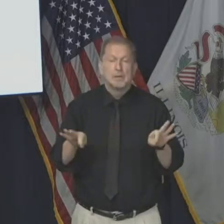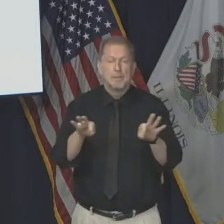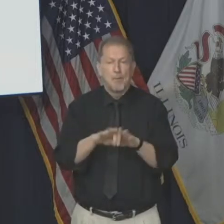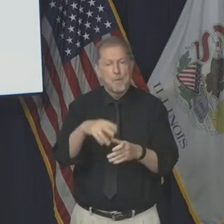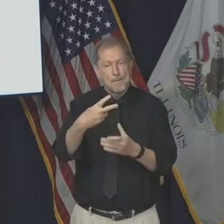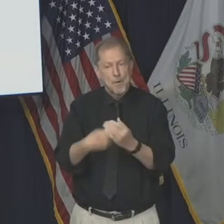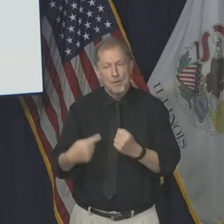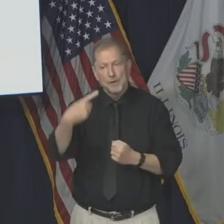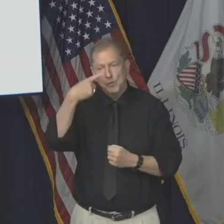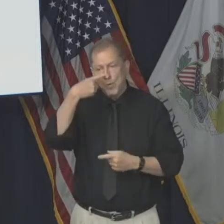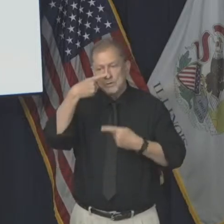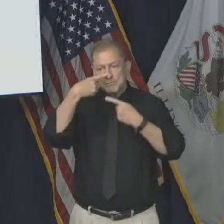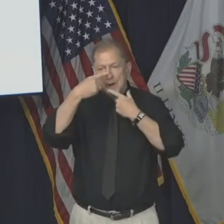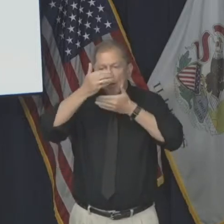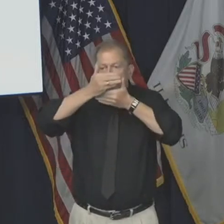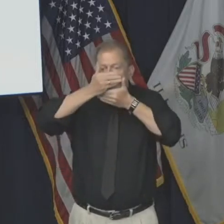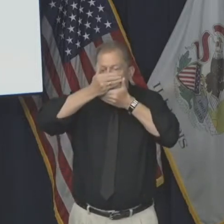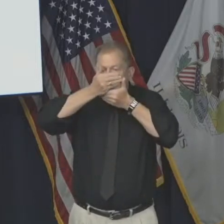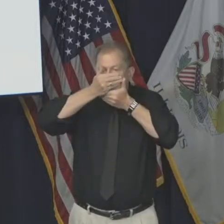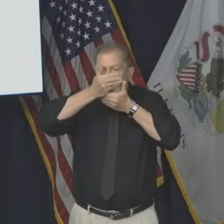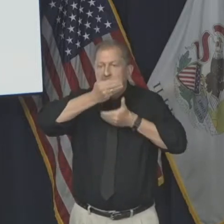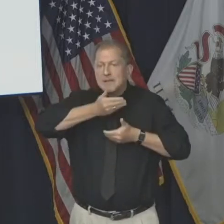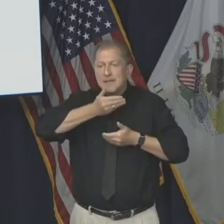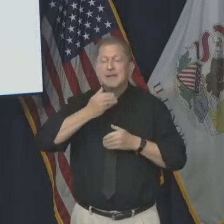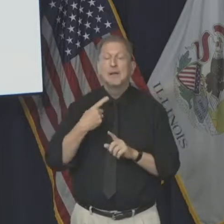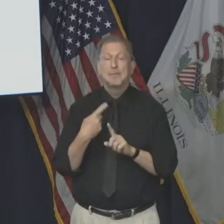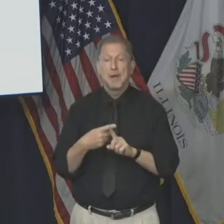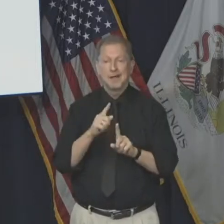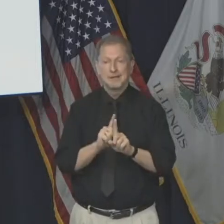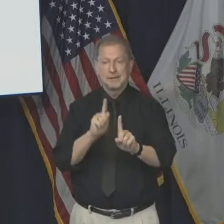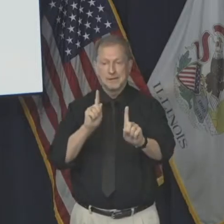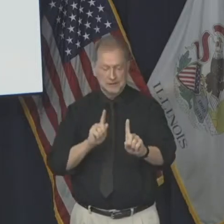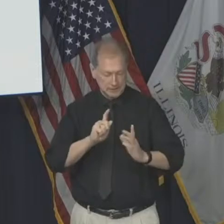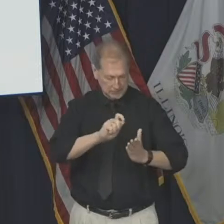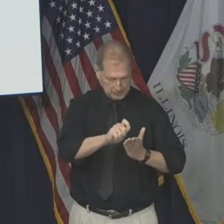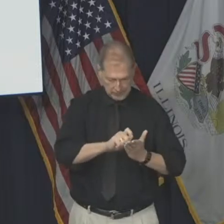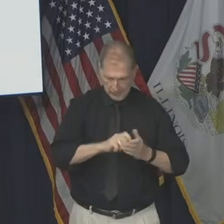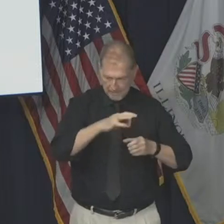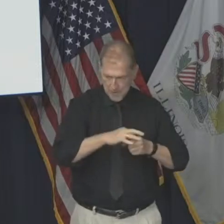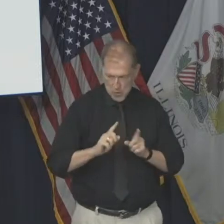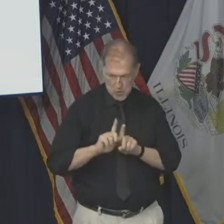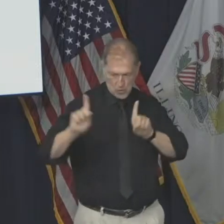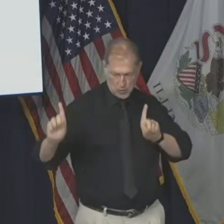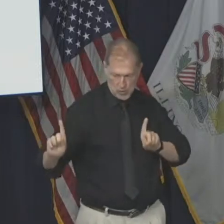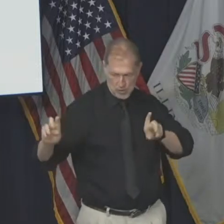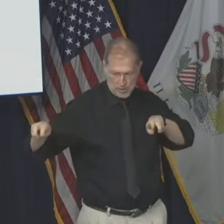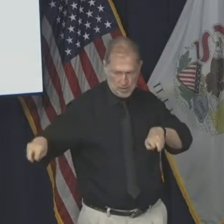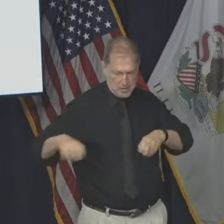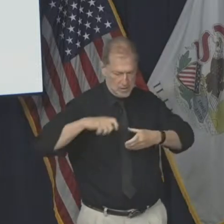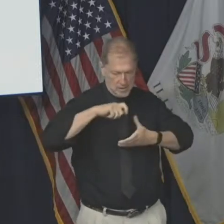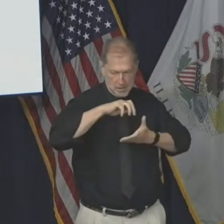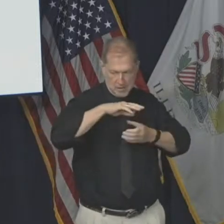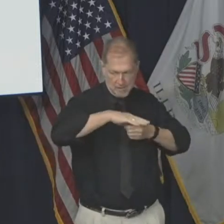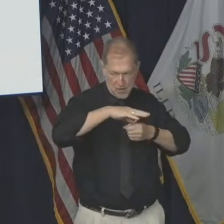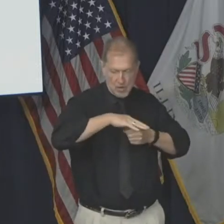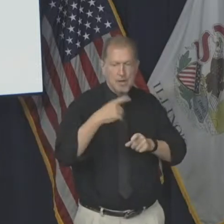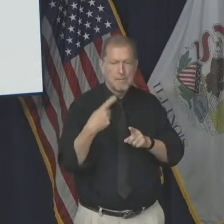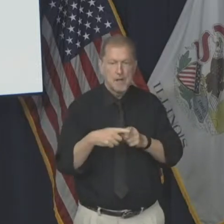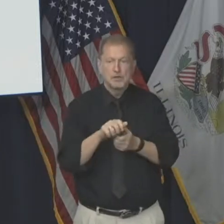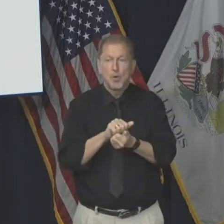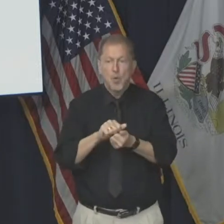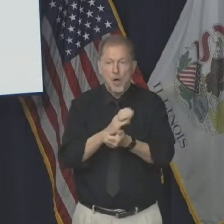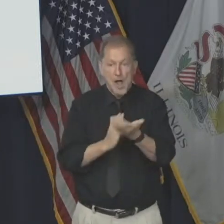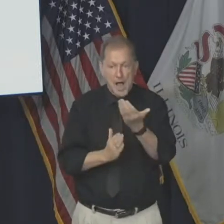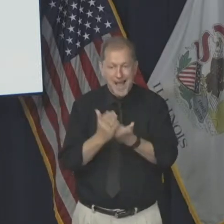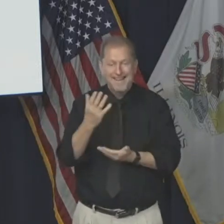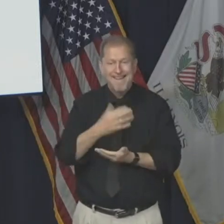mouth. And practice social distancing. Wash your hands and use hand sanitizer.